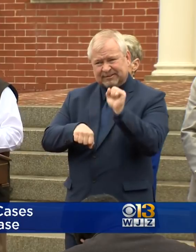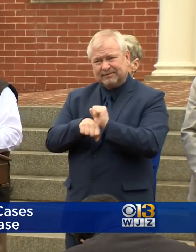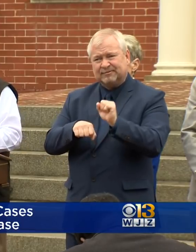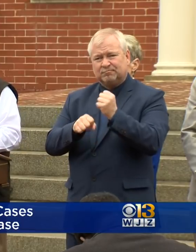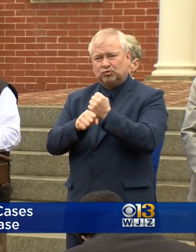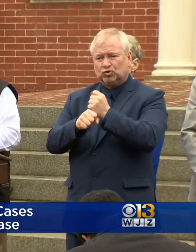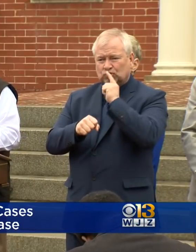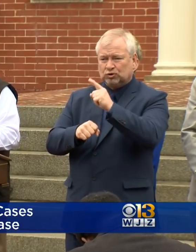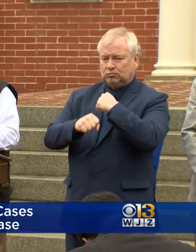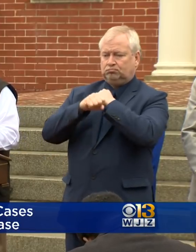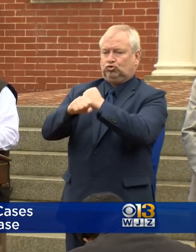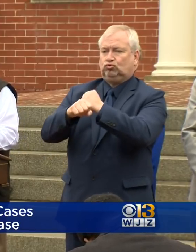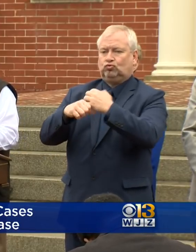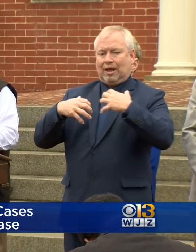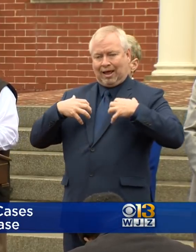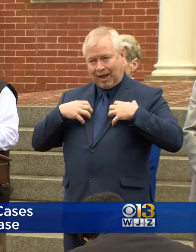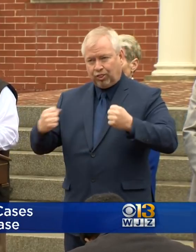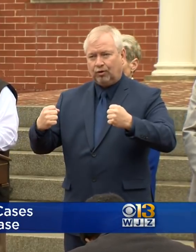the health of